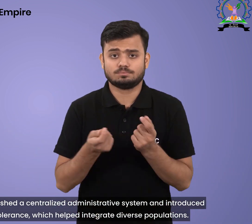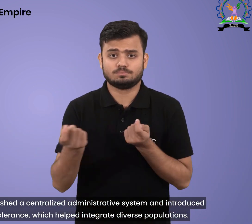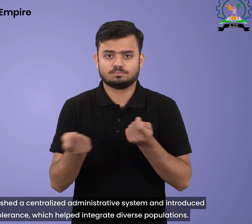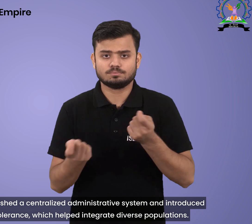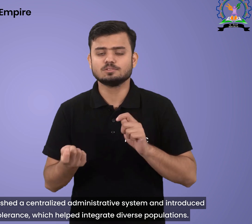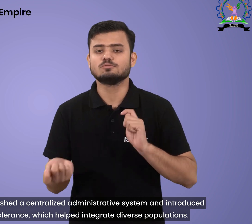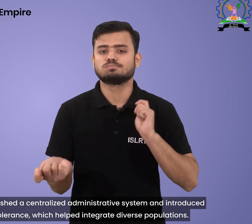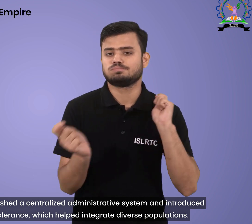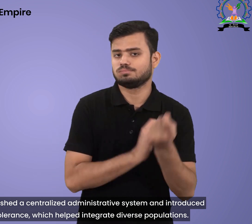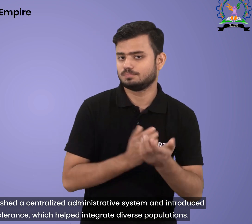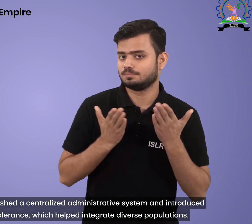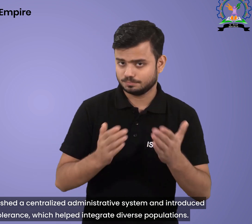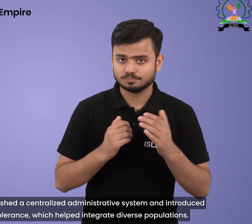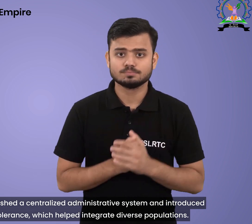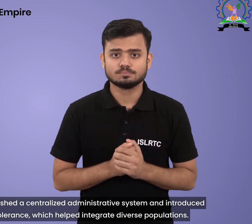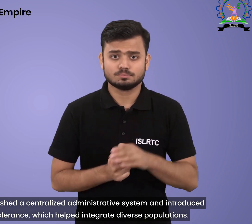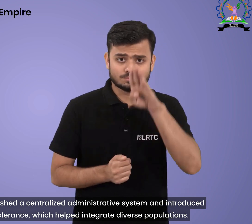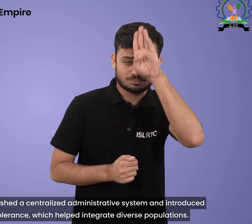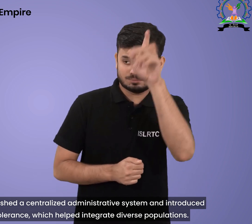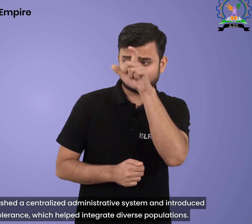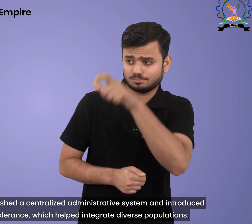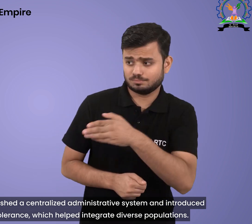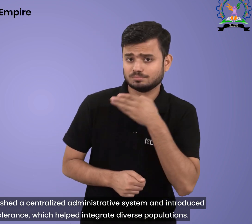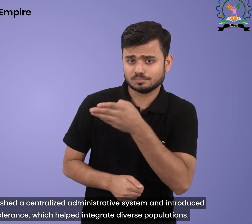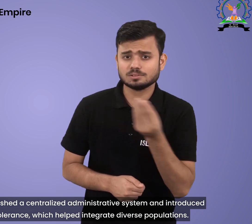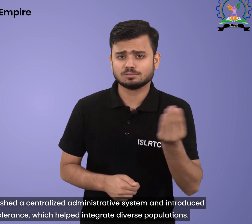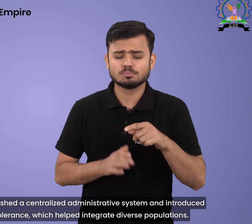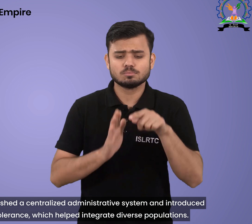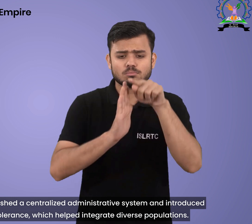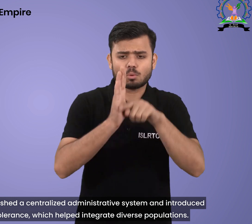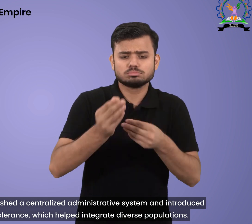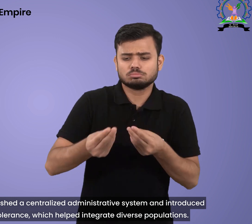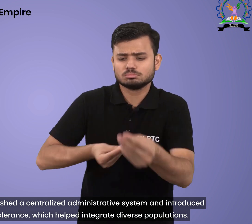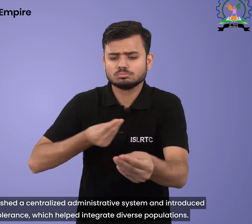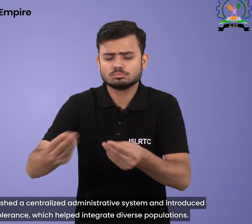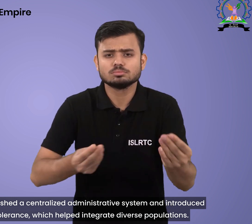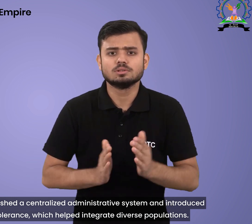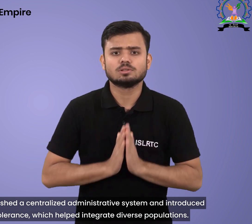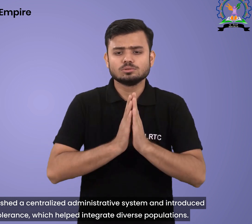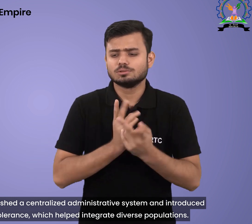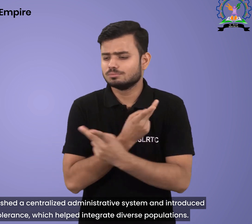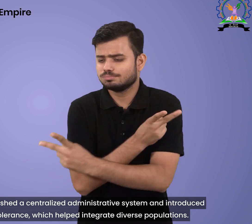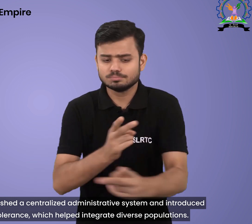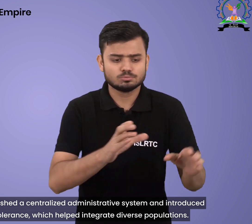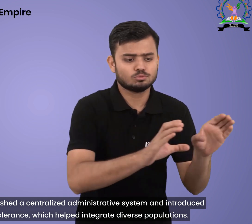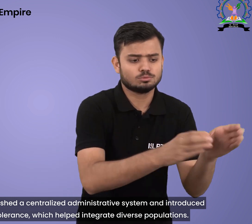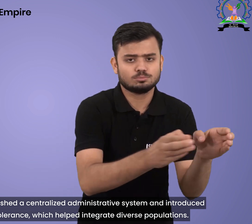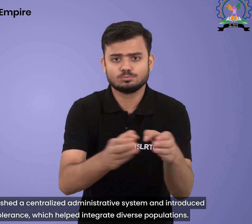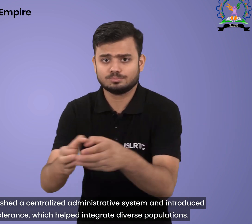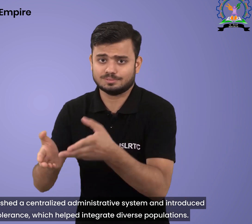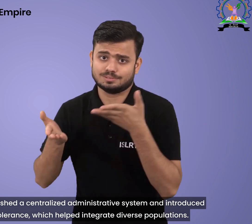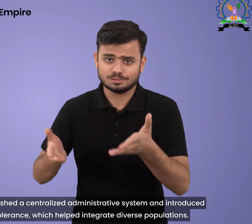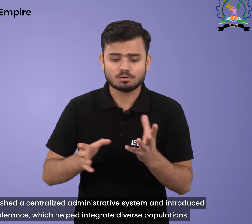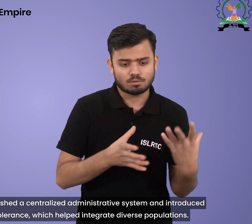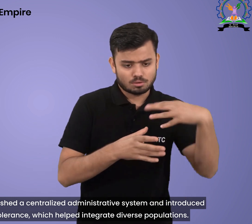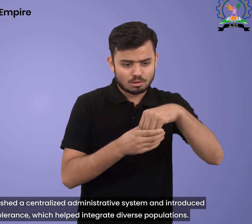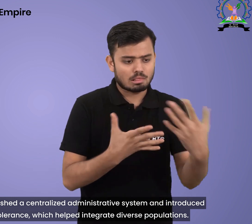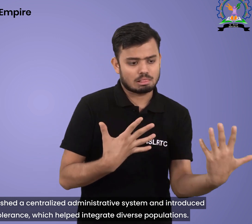Administrative reforms. He established a centralized administrative system and introduced policies promoting religious tolerance, which